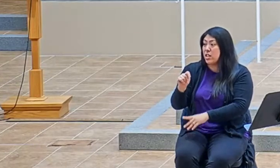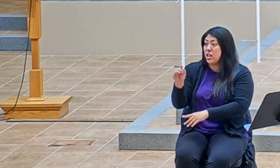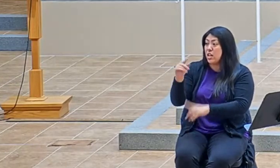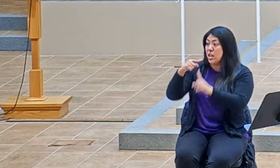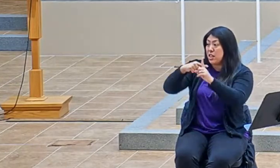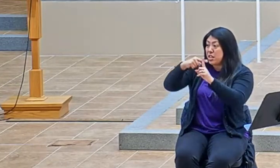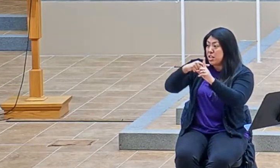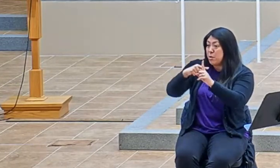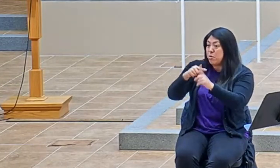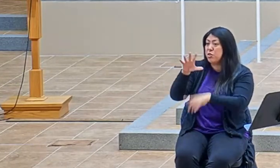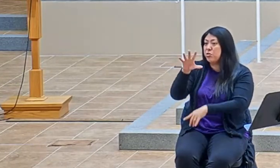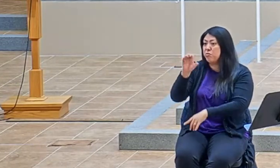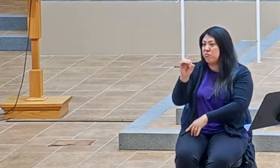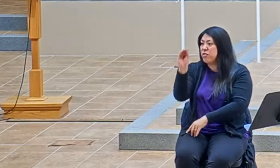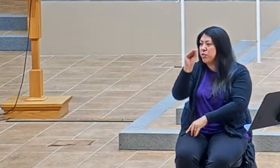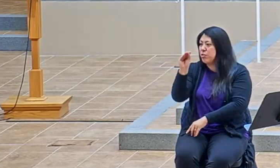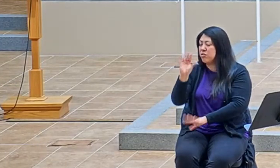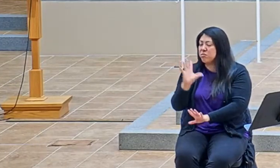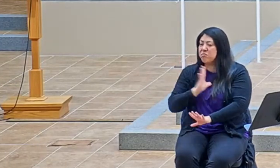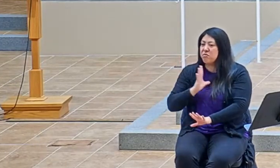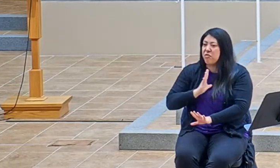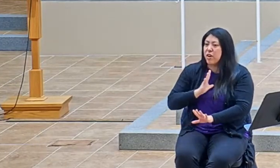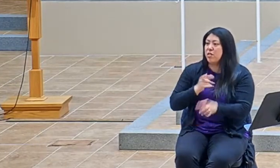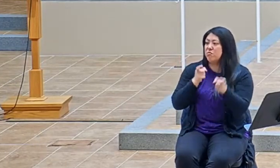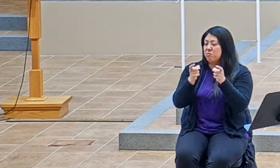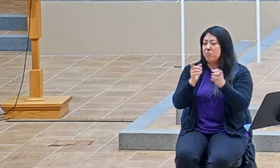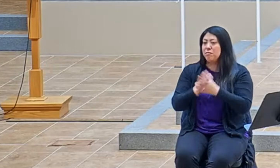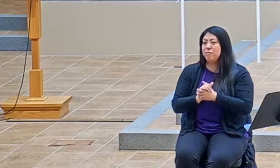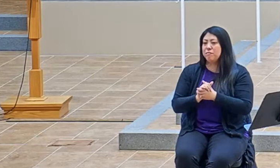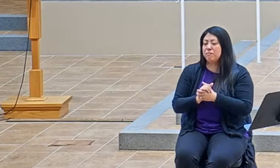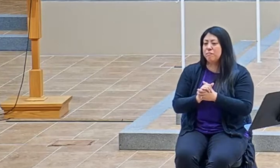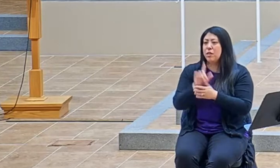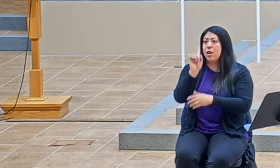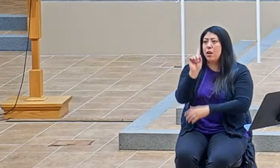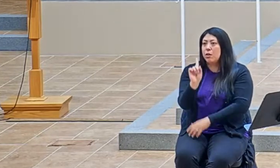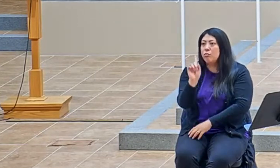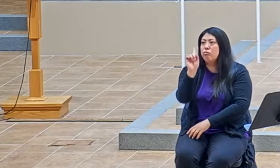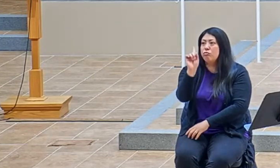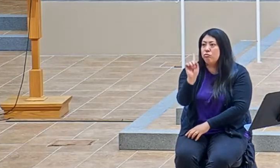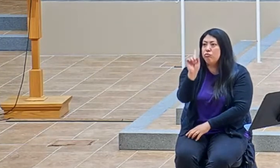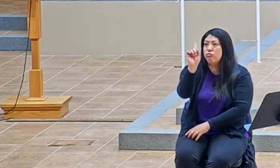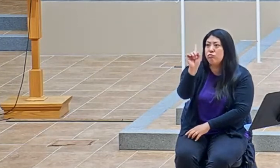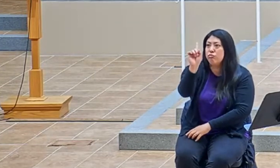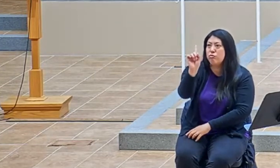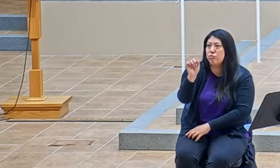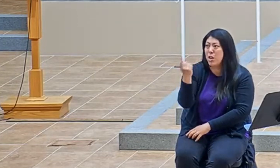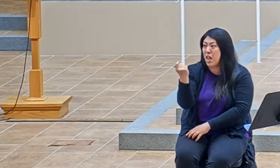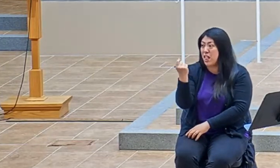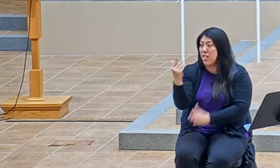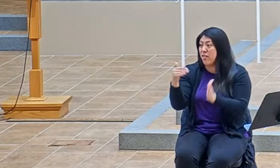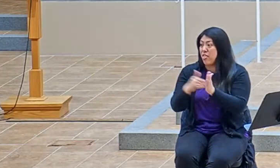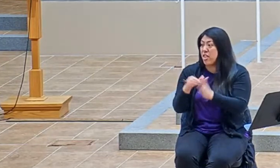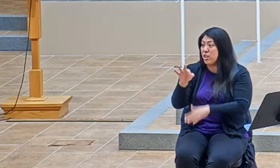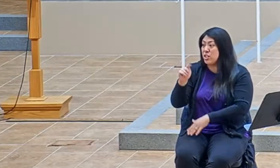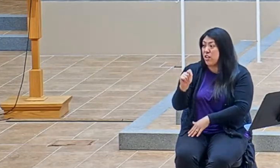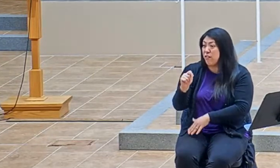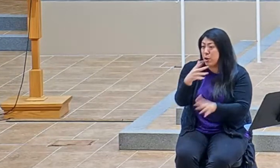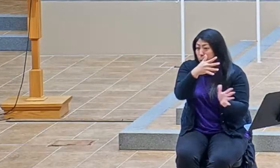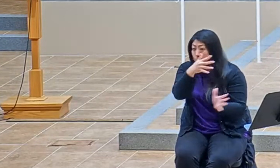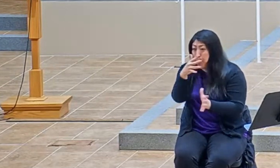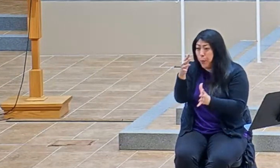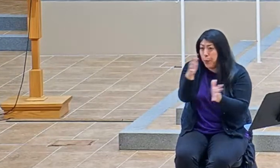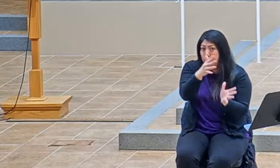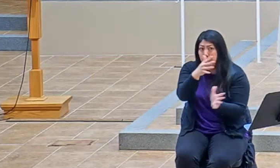I was dressed for that weather. I think it was at about 11,000 feet that the wind really started picking up